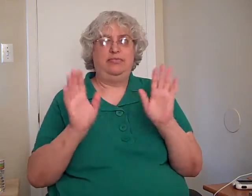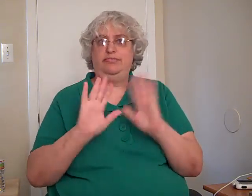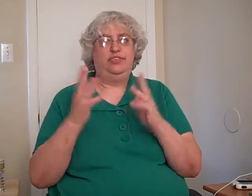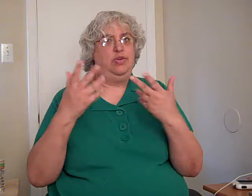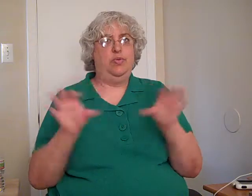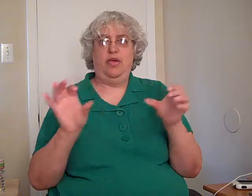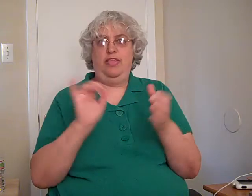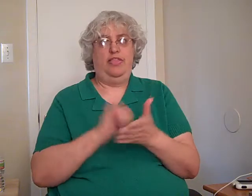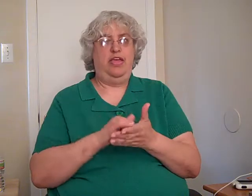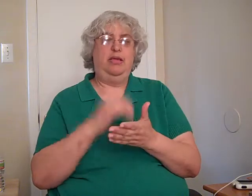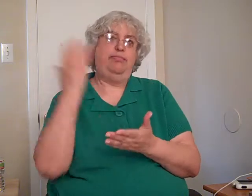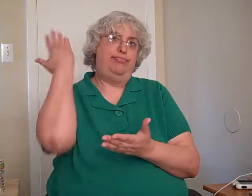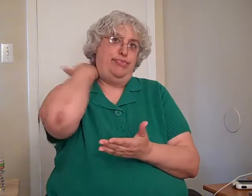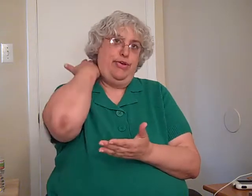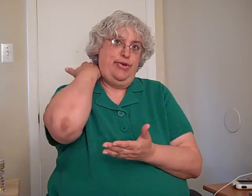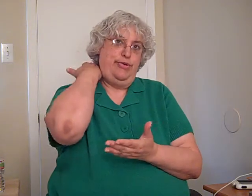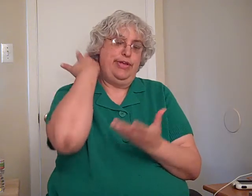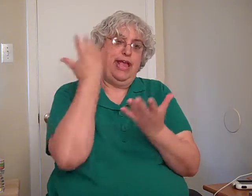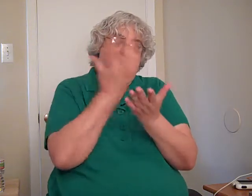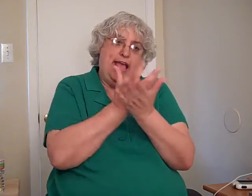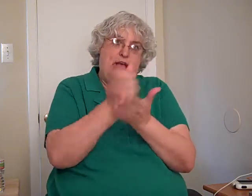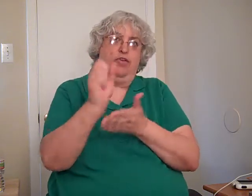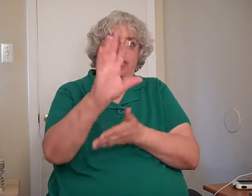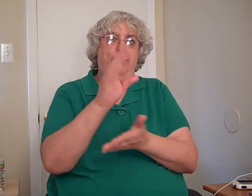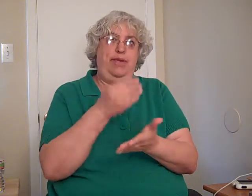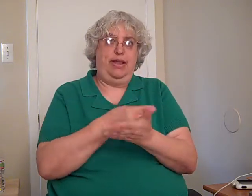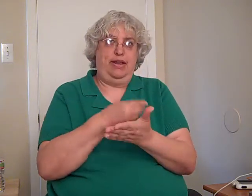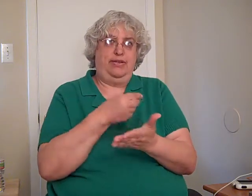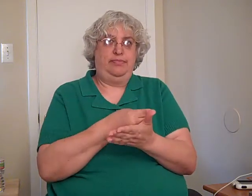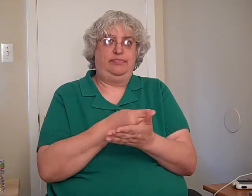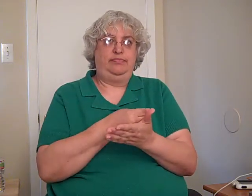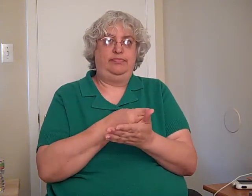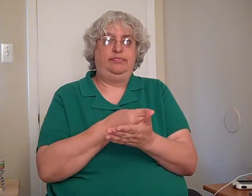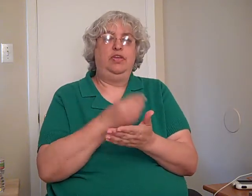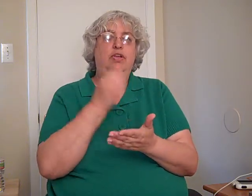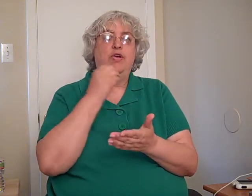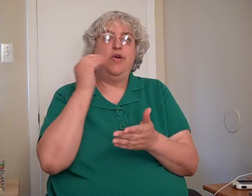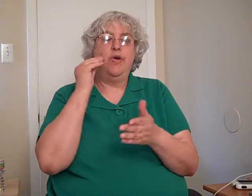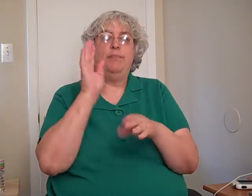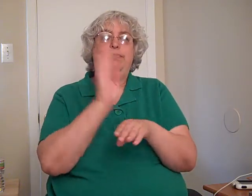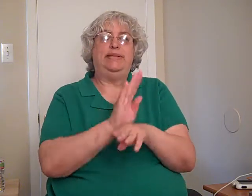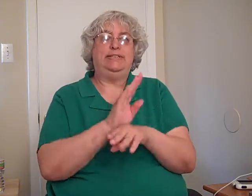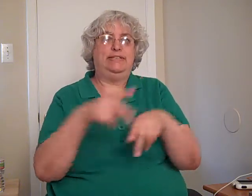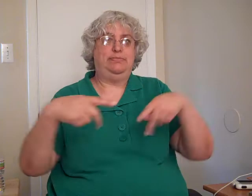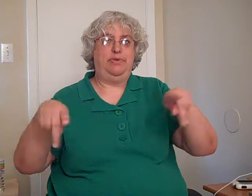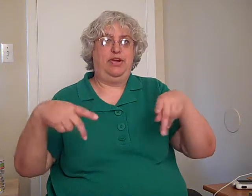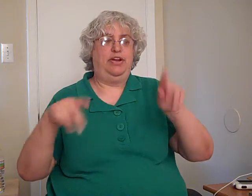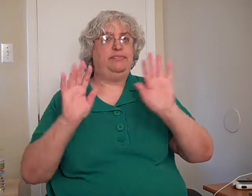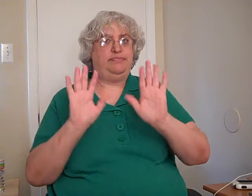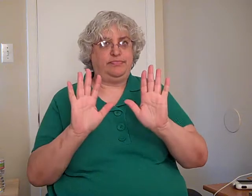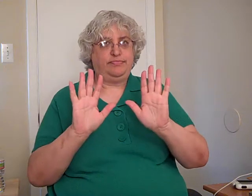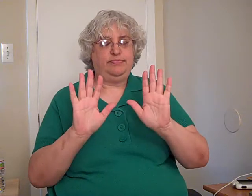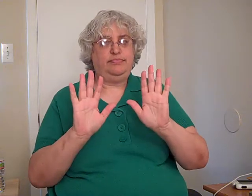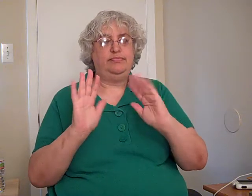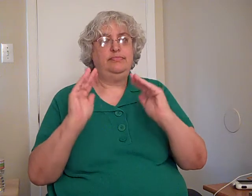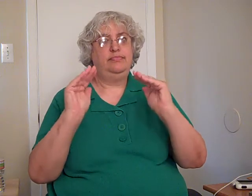go broke and financially exhaust yourself by having a home business party. Trust me, let's keep this thing